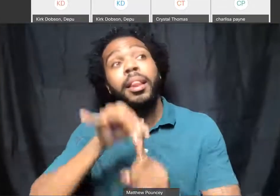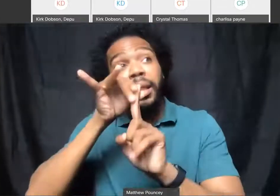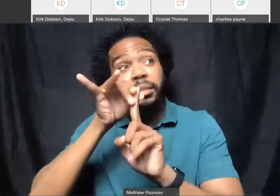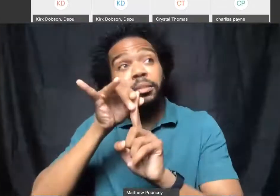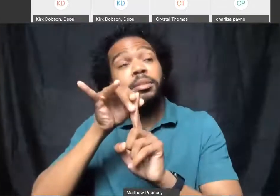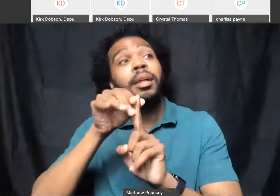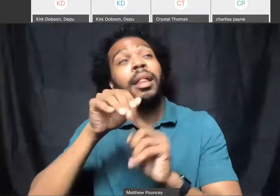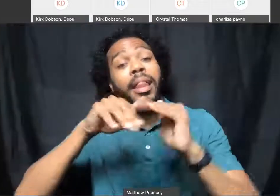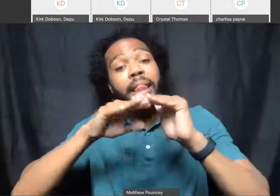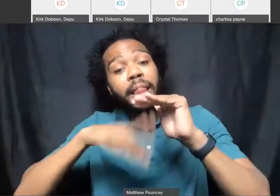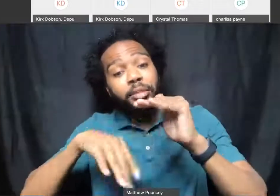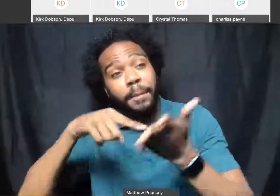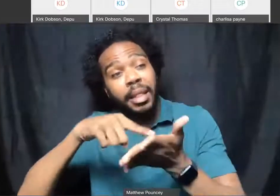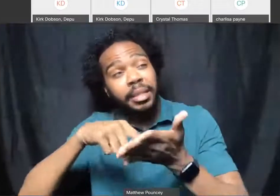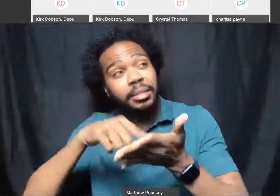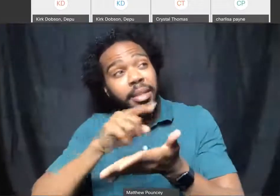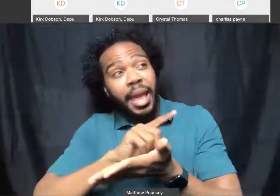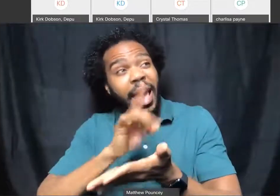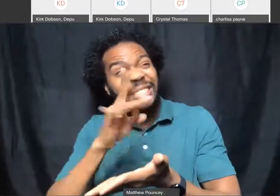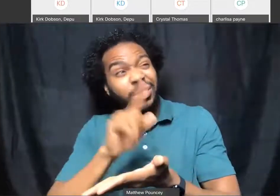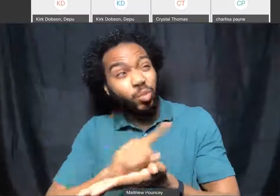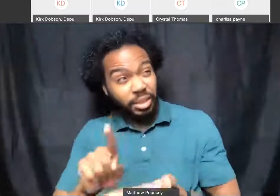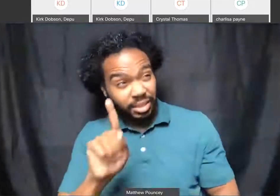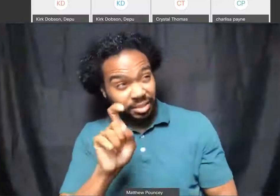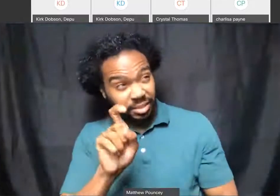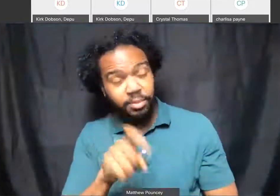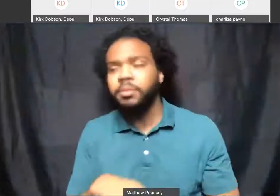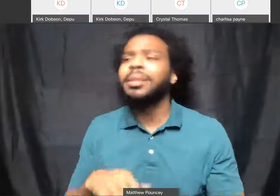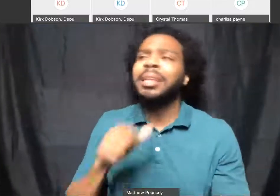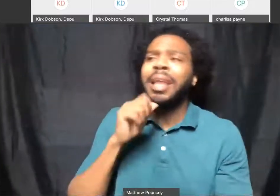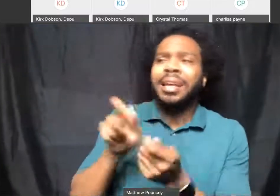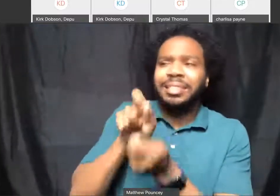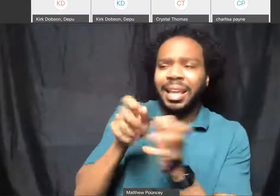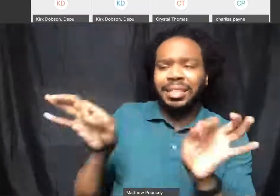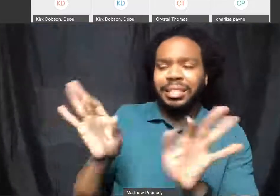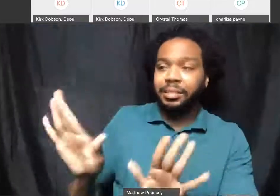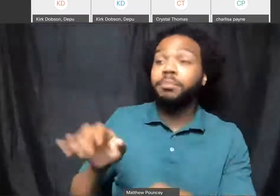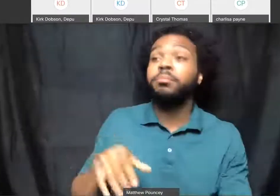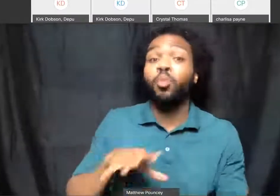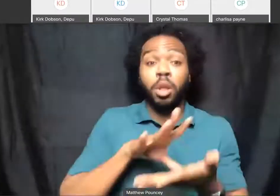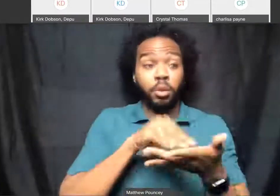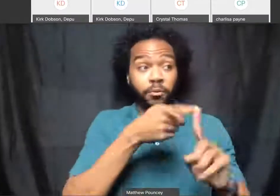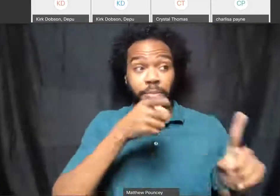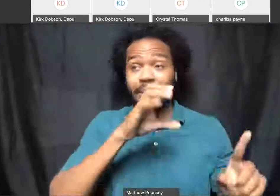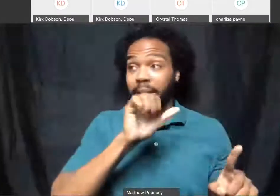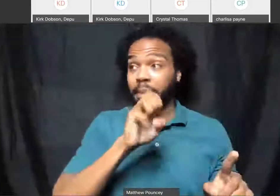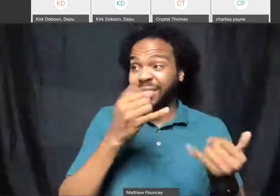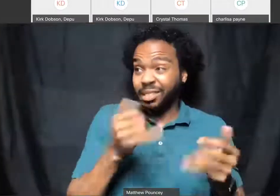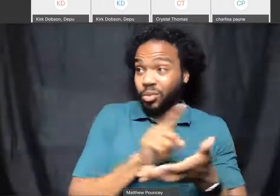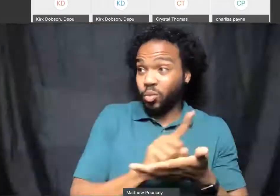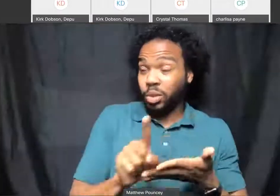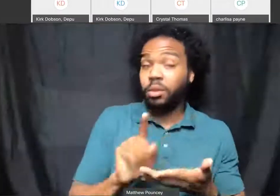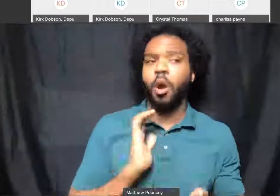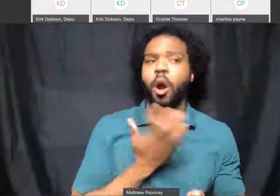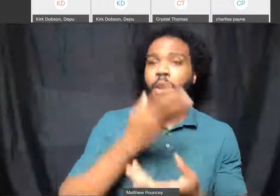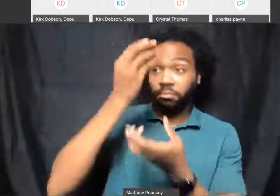18 weeks? Not exactly. What we learned from CMS this week and from the guidance that we sent out to all